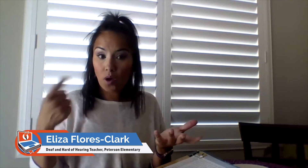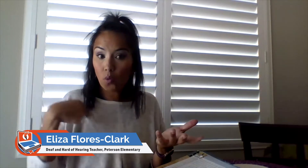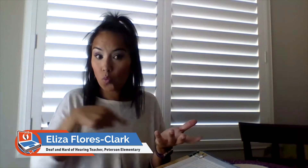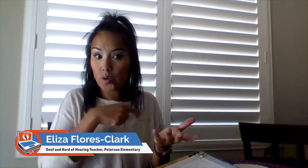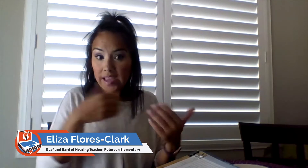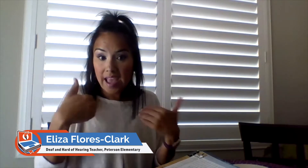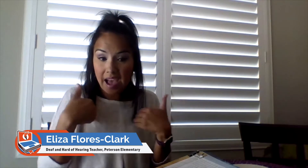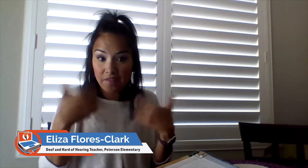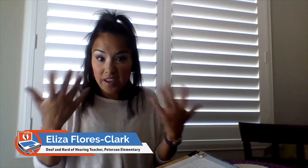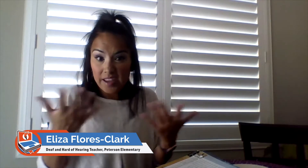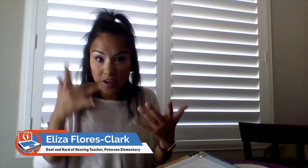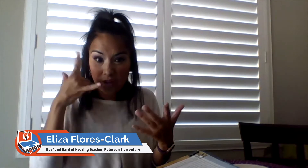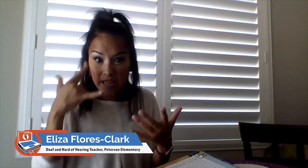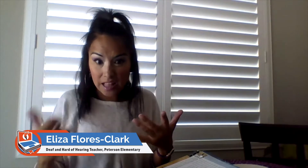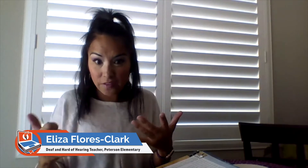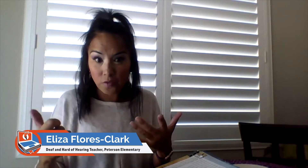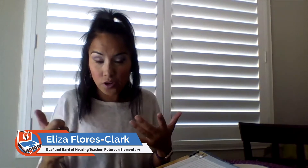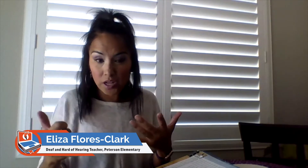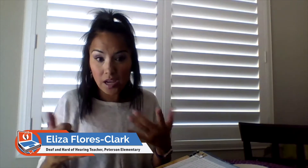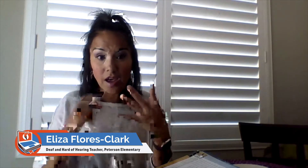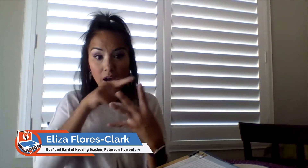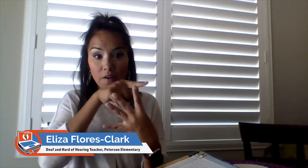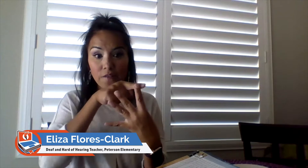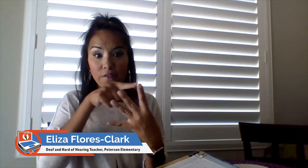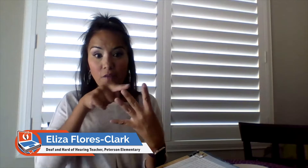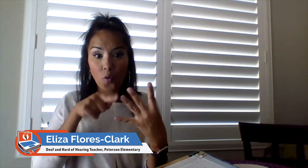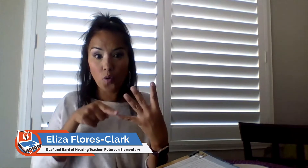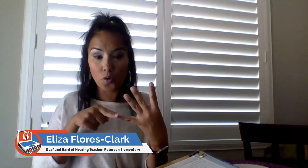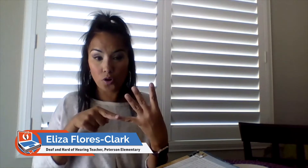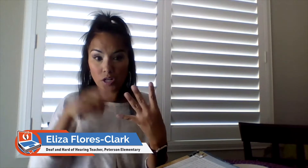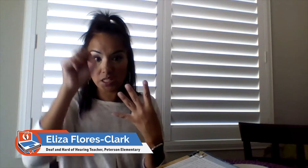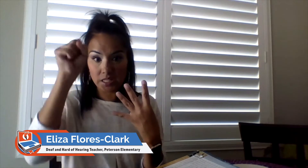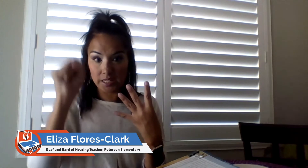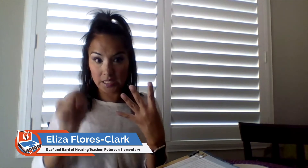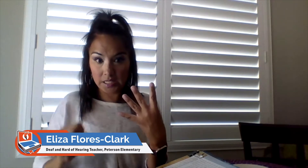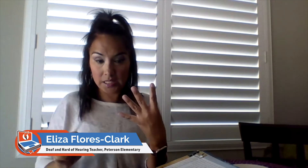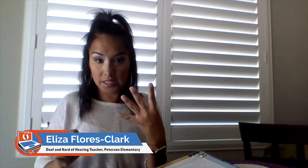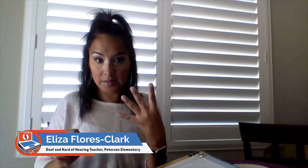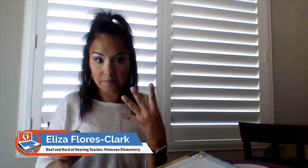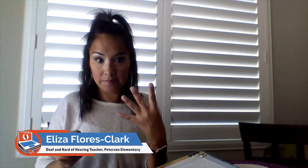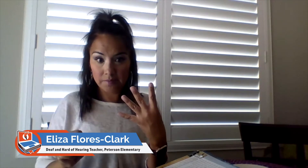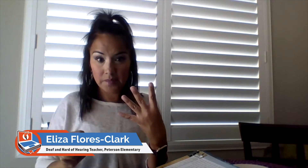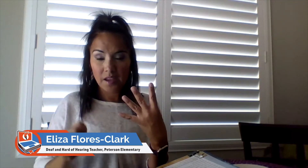Well, we have here in California 4 seasons.